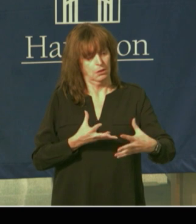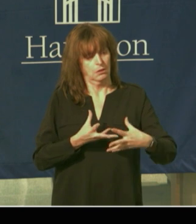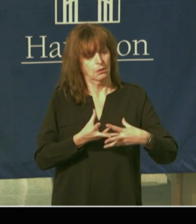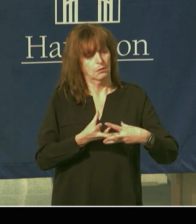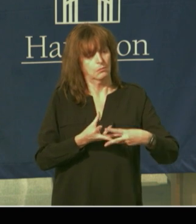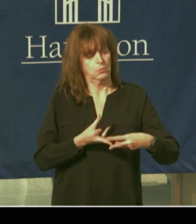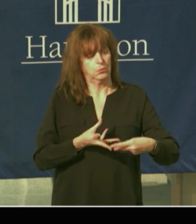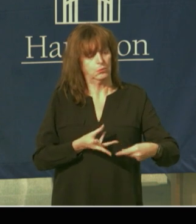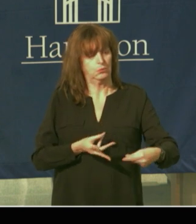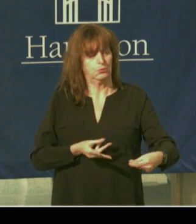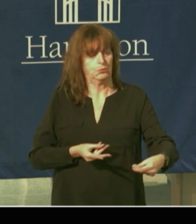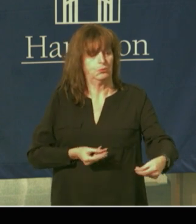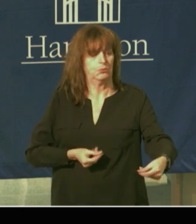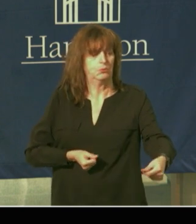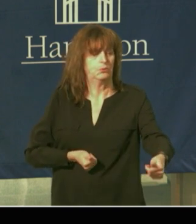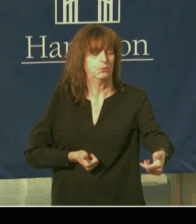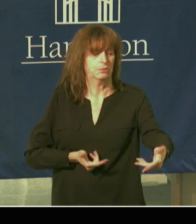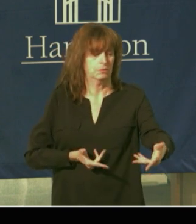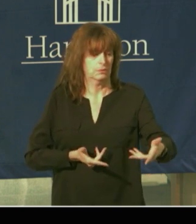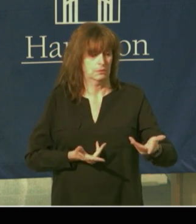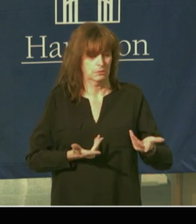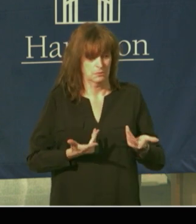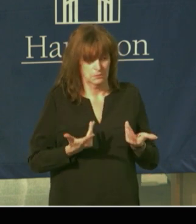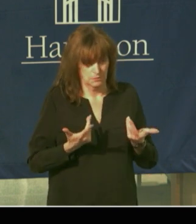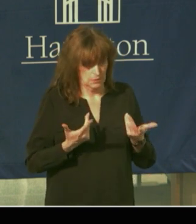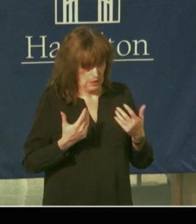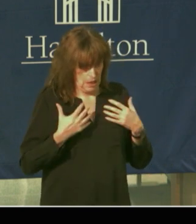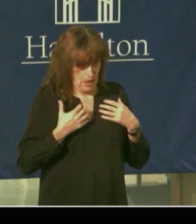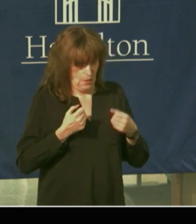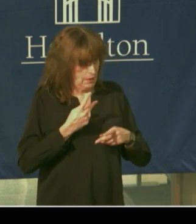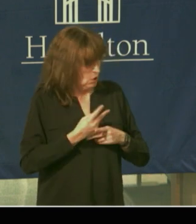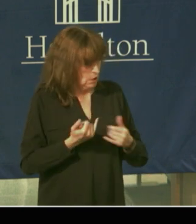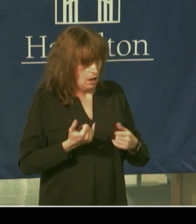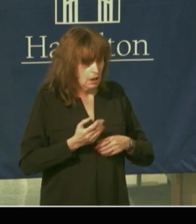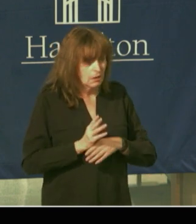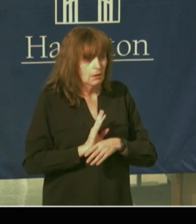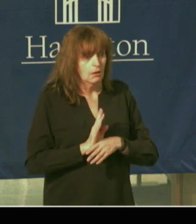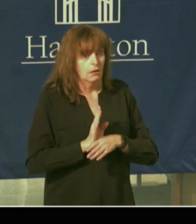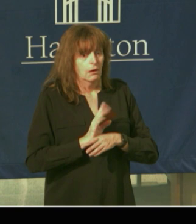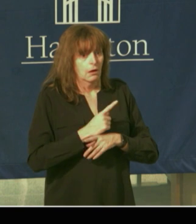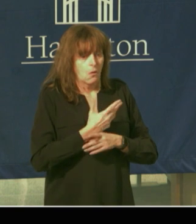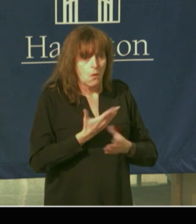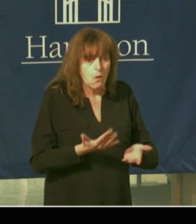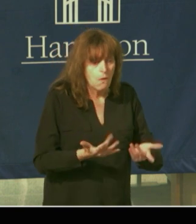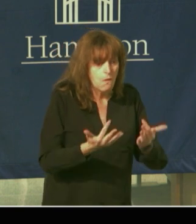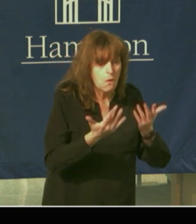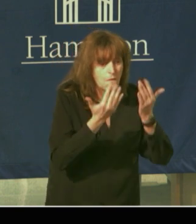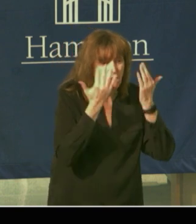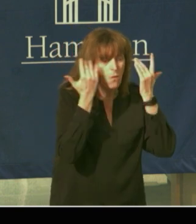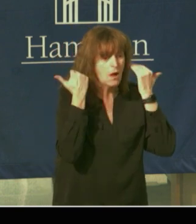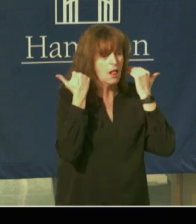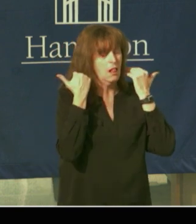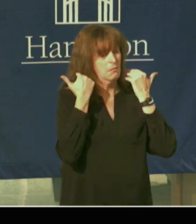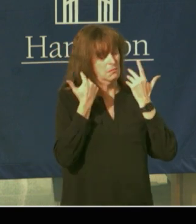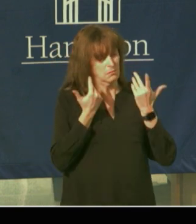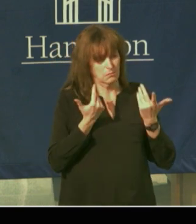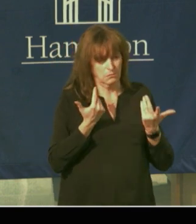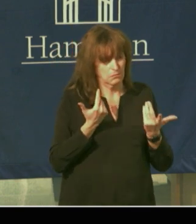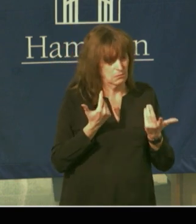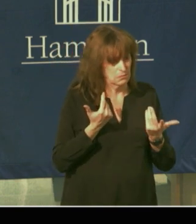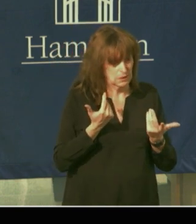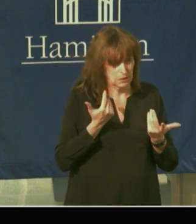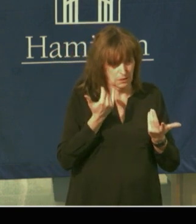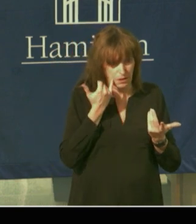going to overwhelm the healthcare system. If it happens between now and the end of June, there's going to be too many people who are sick. Some proportion, it's a